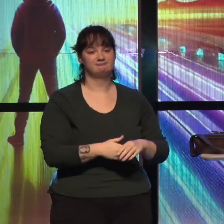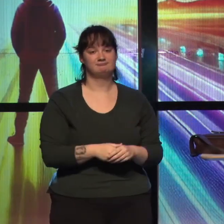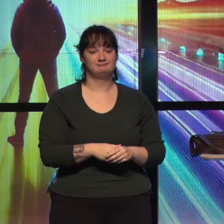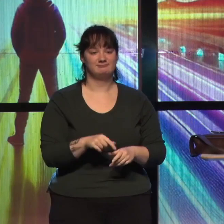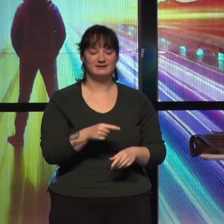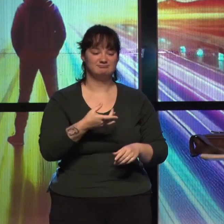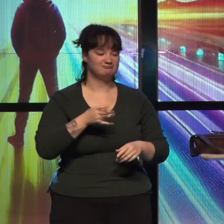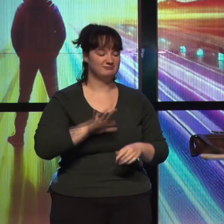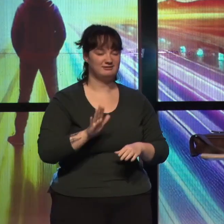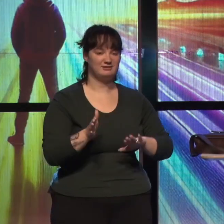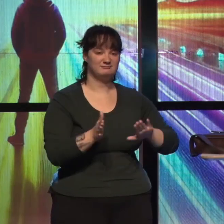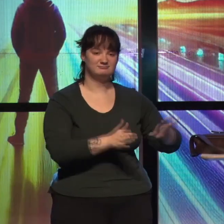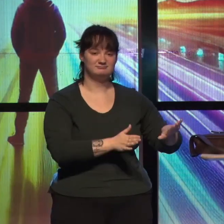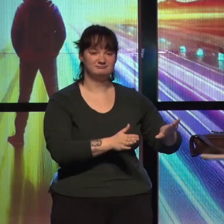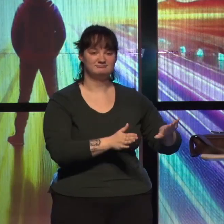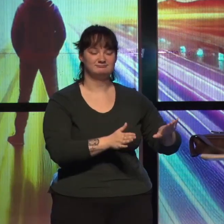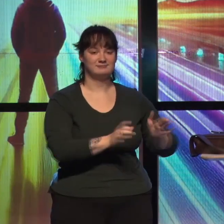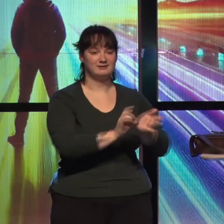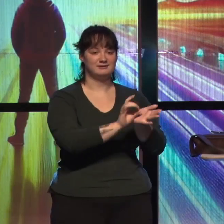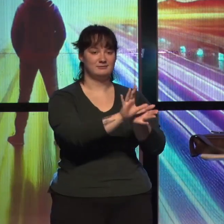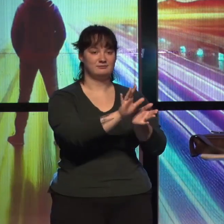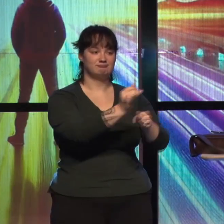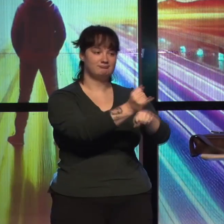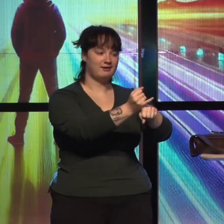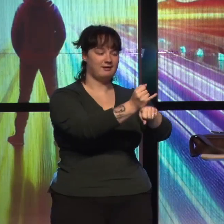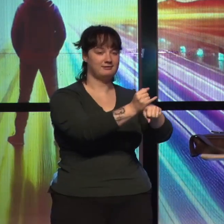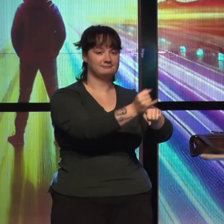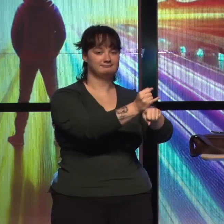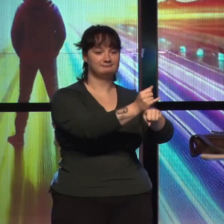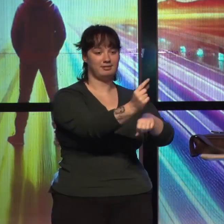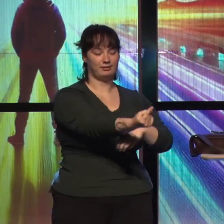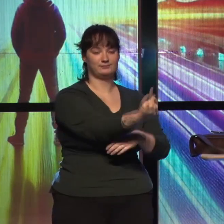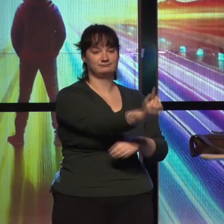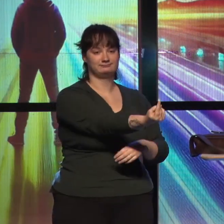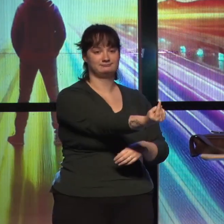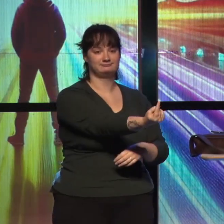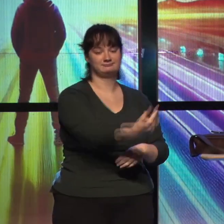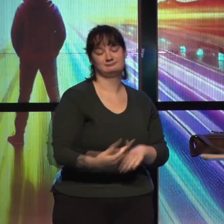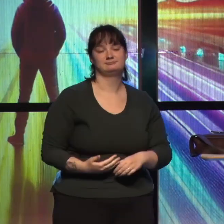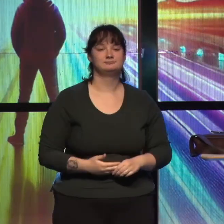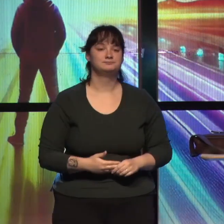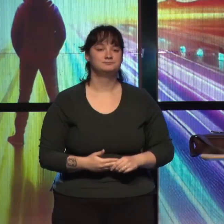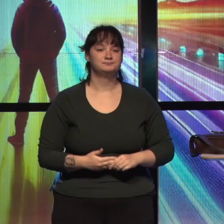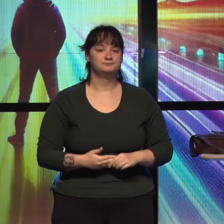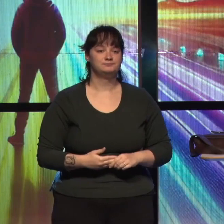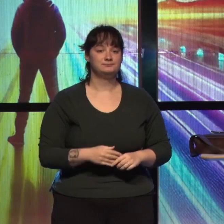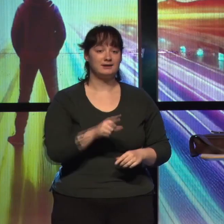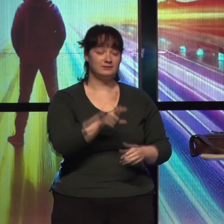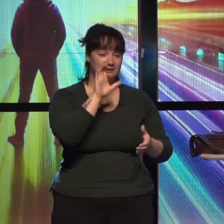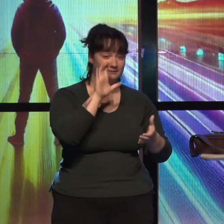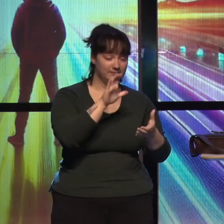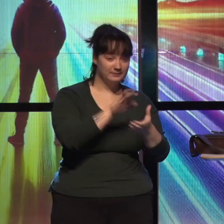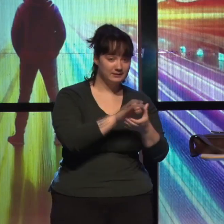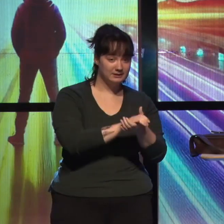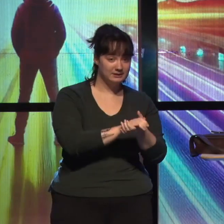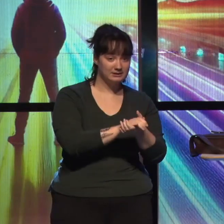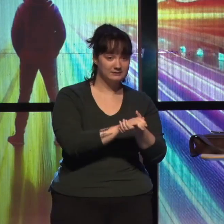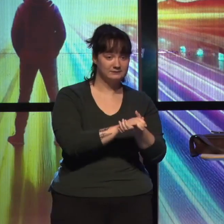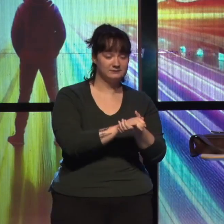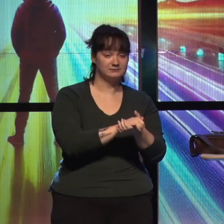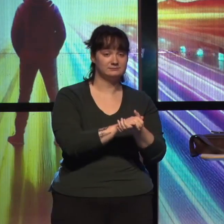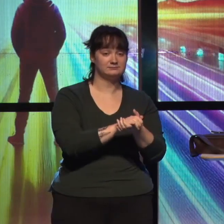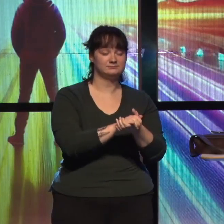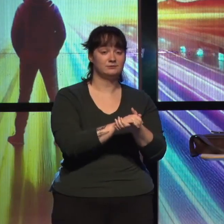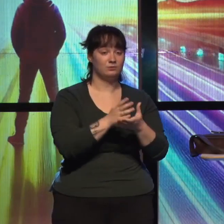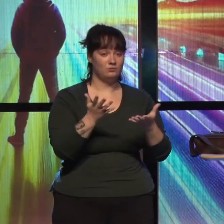have put him out on an island, exiled him by himself. And this guy believed very deeply in the